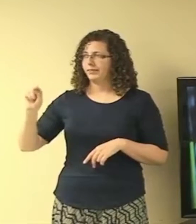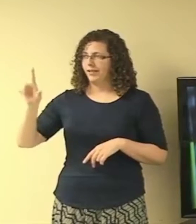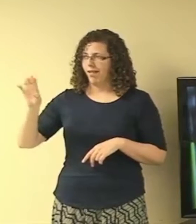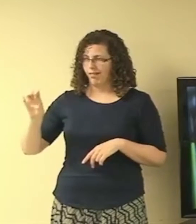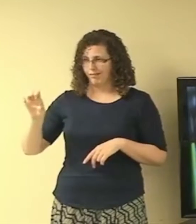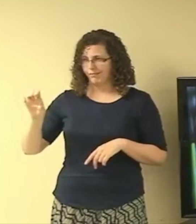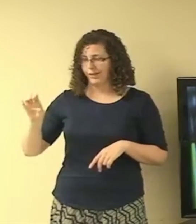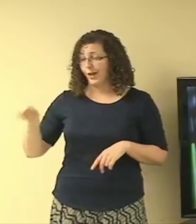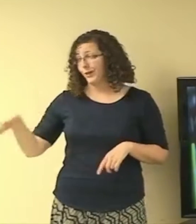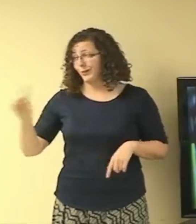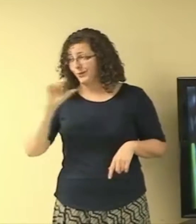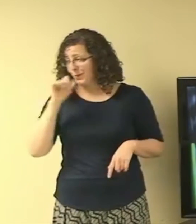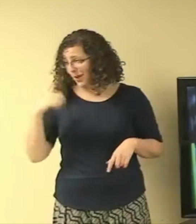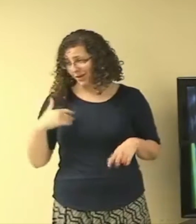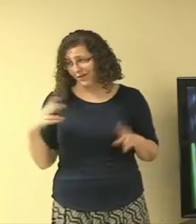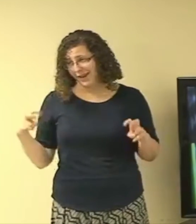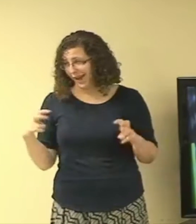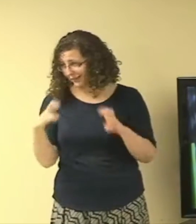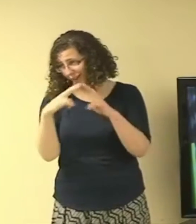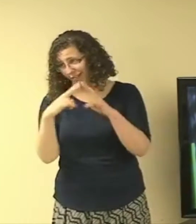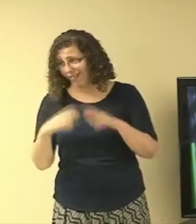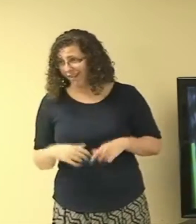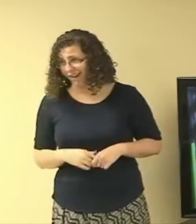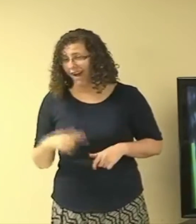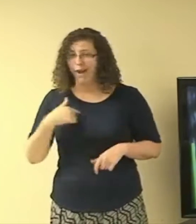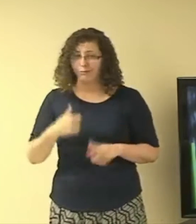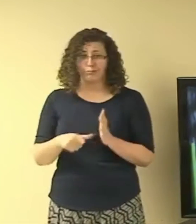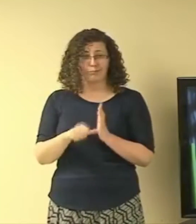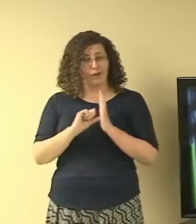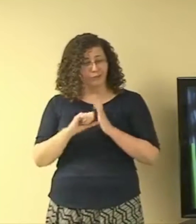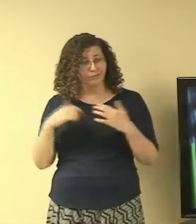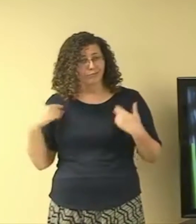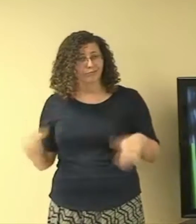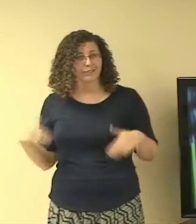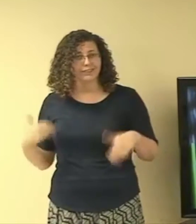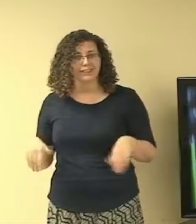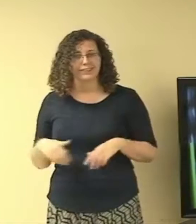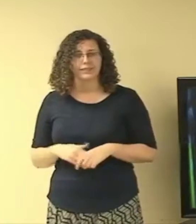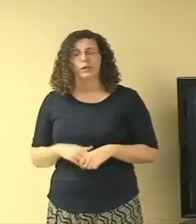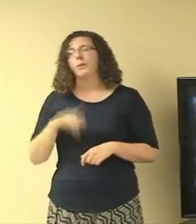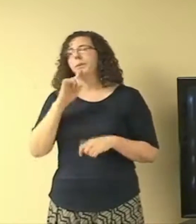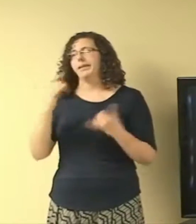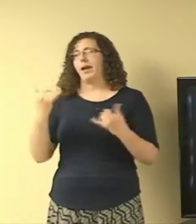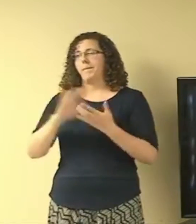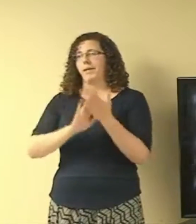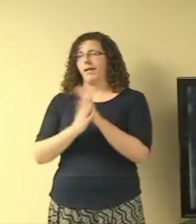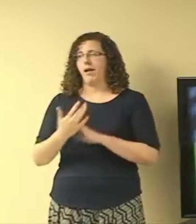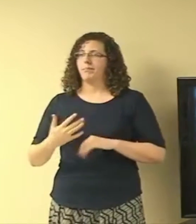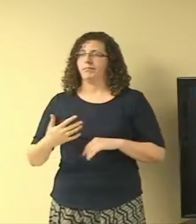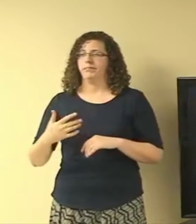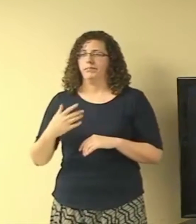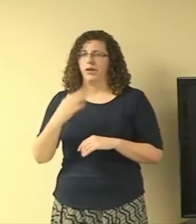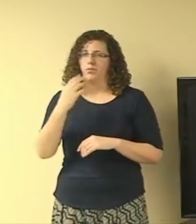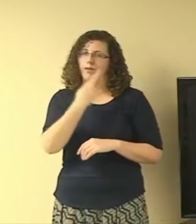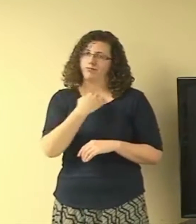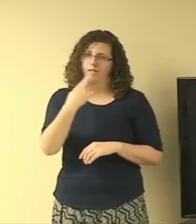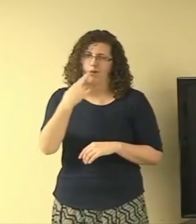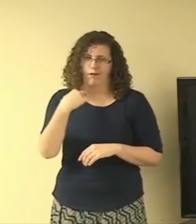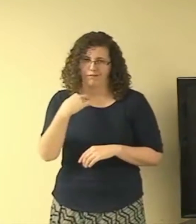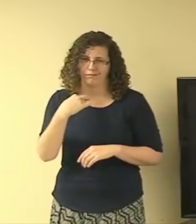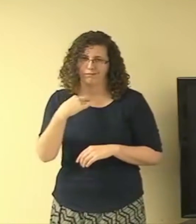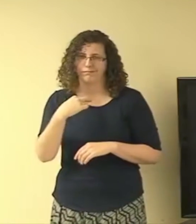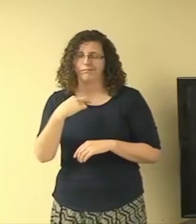Bet you didn't have a castle. I was pretty impressed. And you know, it's not a castle anymore. Now it's a 5-star bed and breakfast. So guess who stayed there? Well,